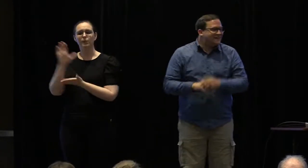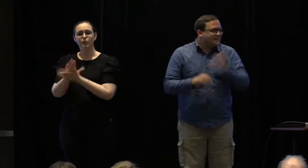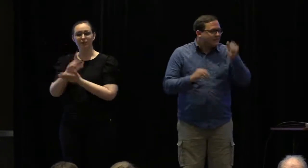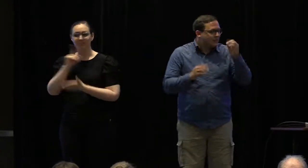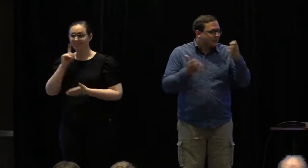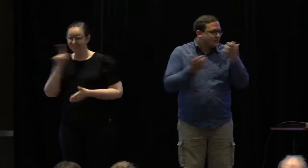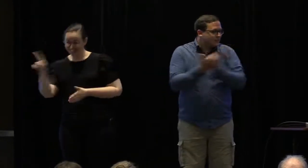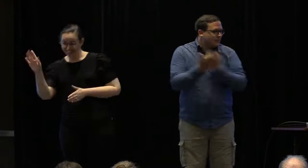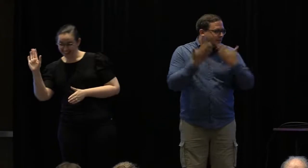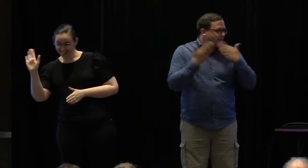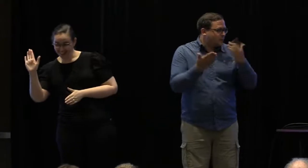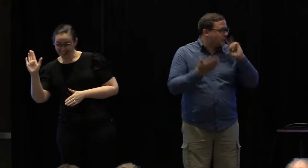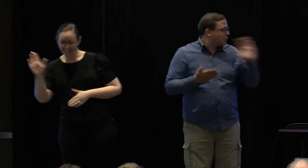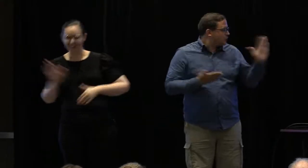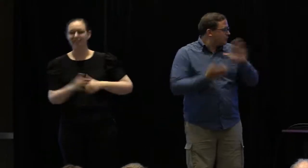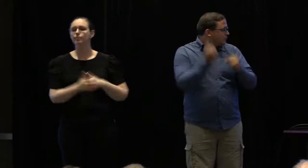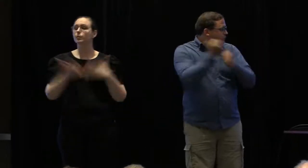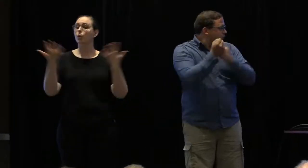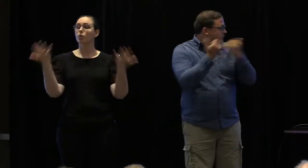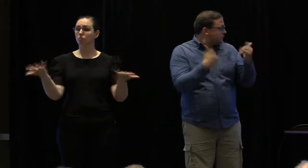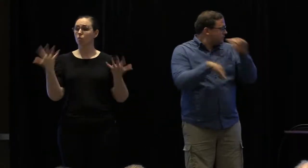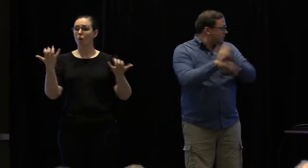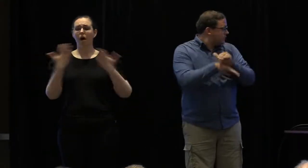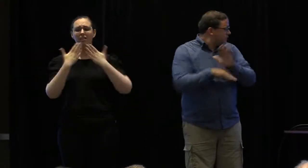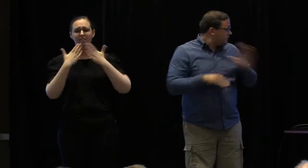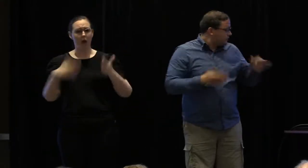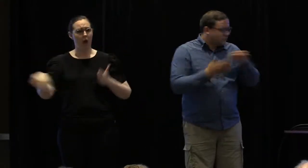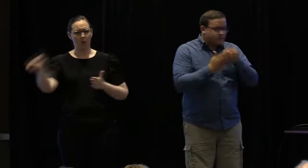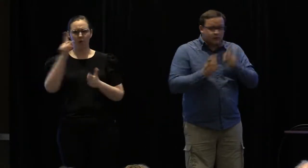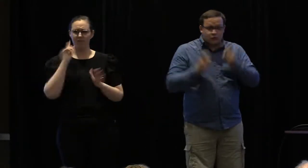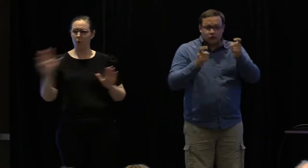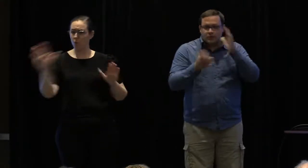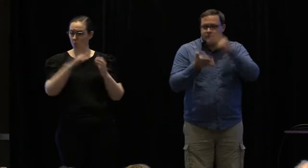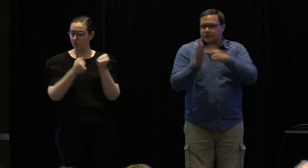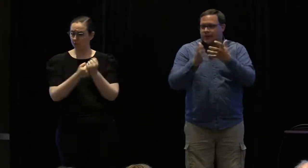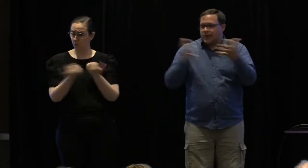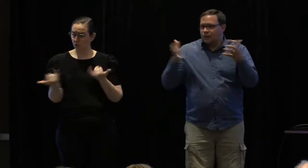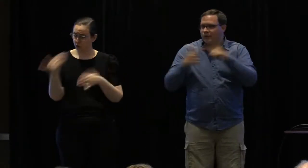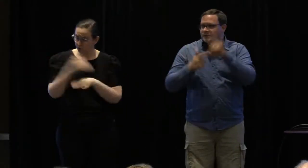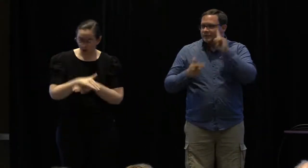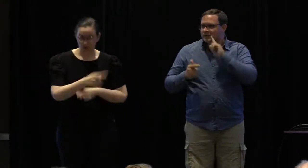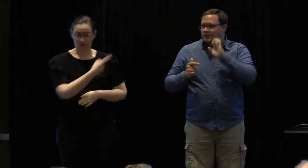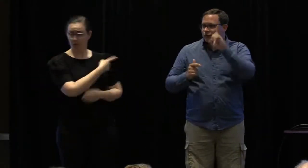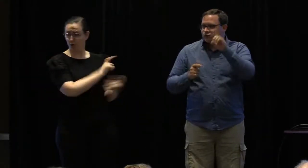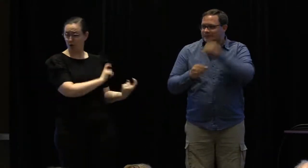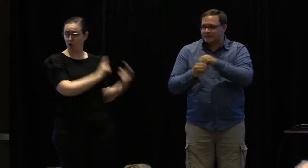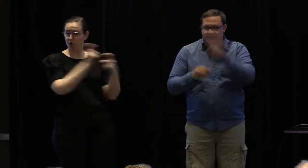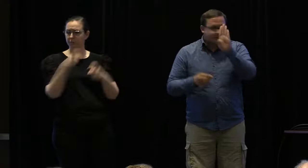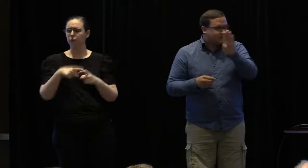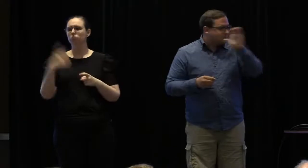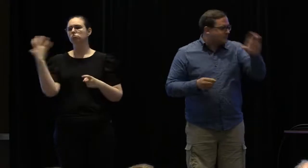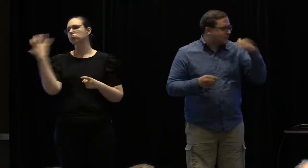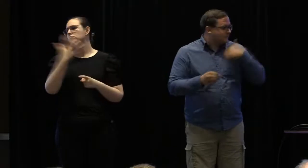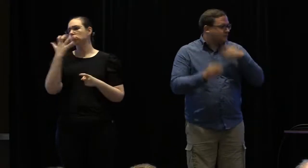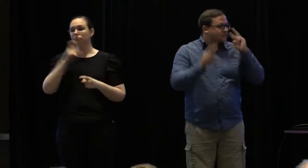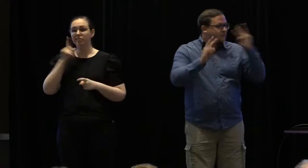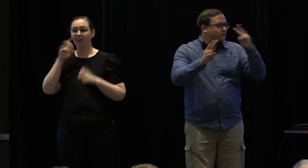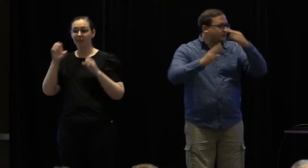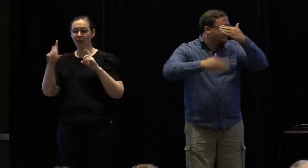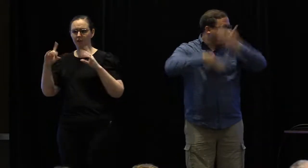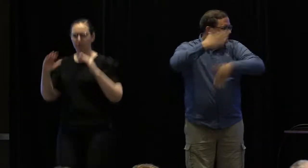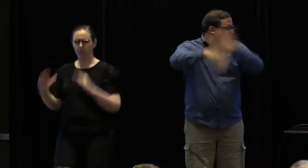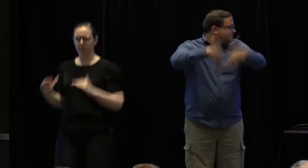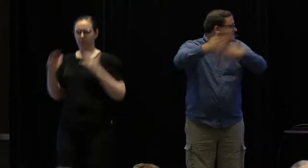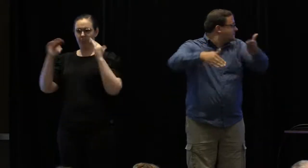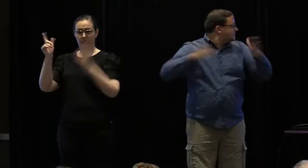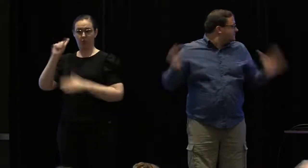a math and sciences teacher at BC School for the Deaf. Thank you so much for your support tonight from the Deaf Community Foundation.